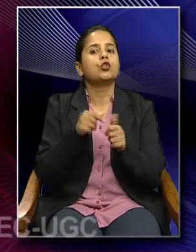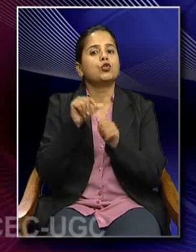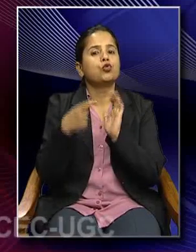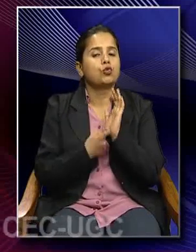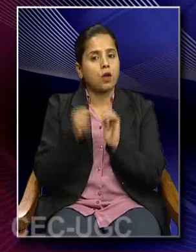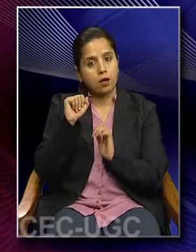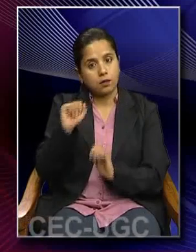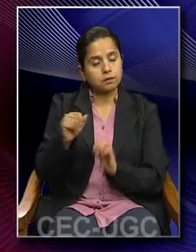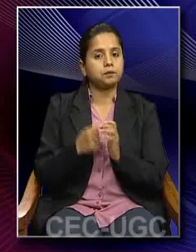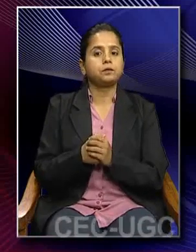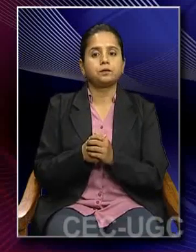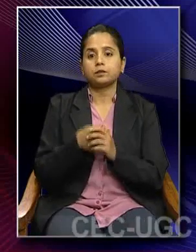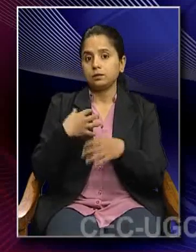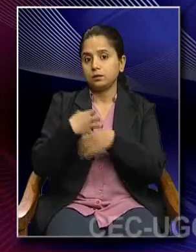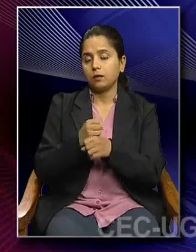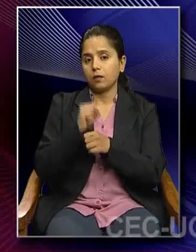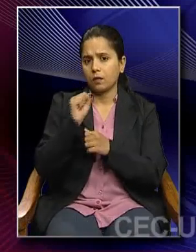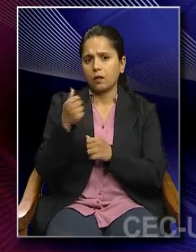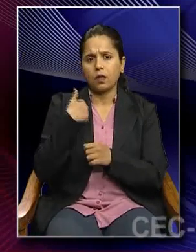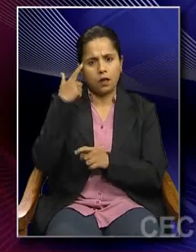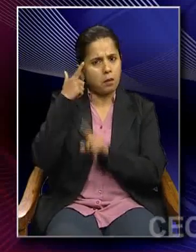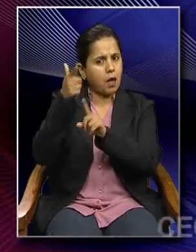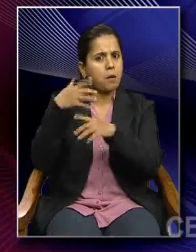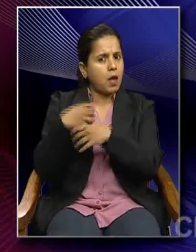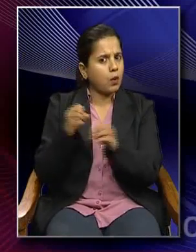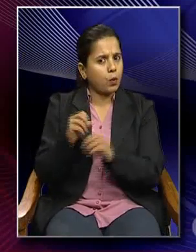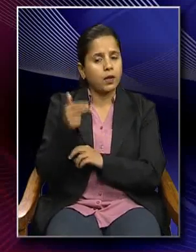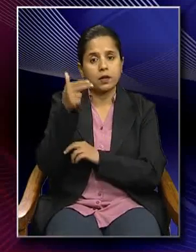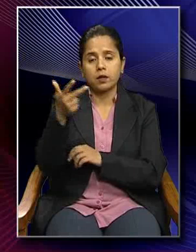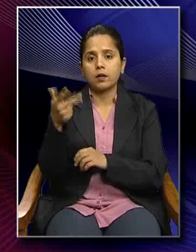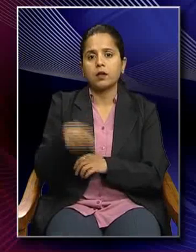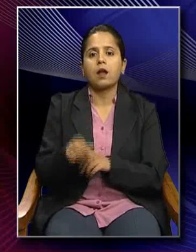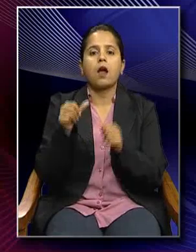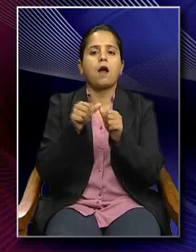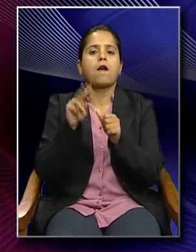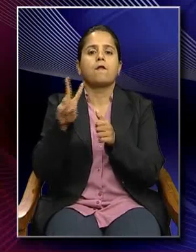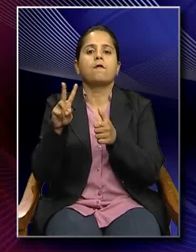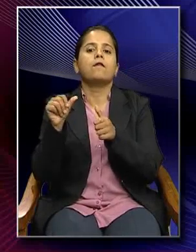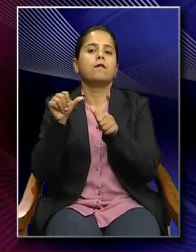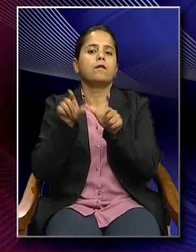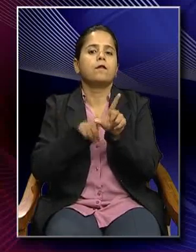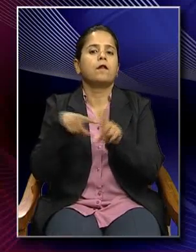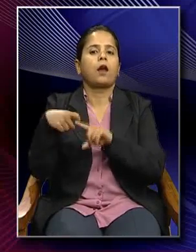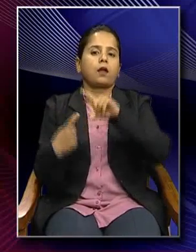of unmanifested objects, it is called Avyakt.